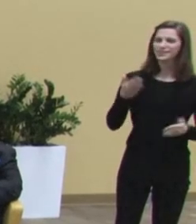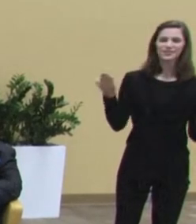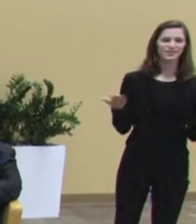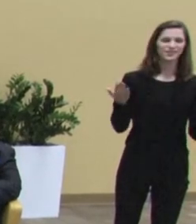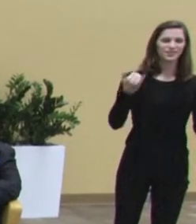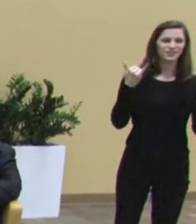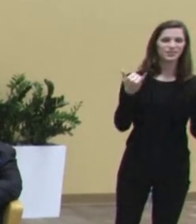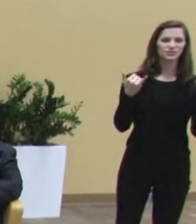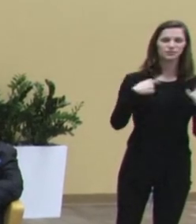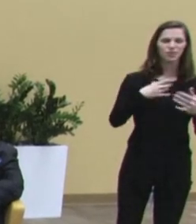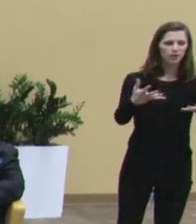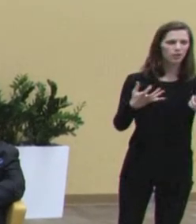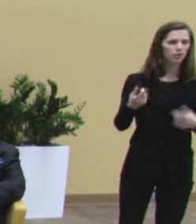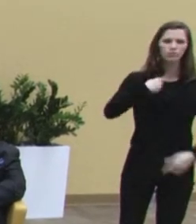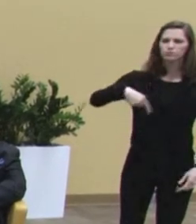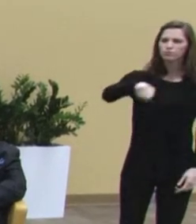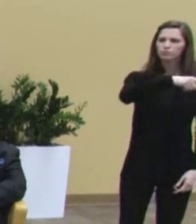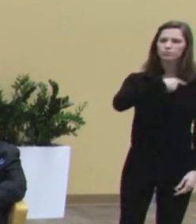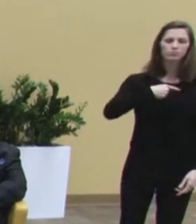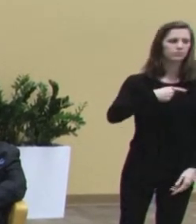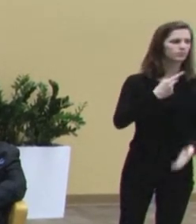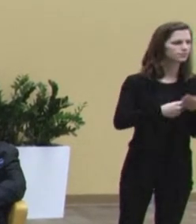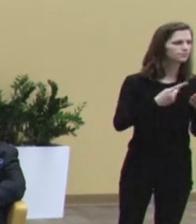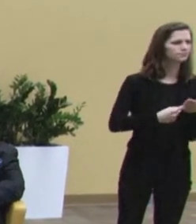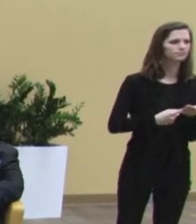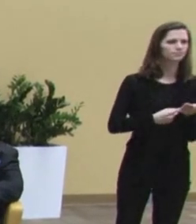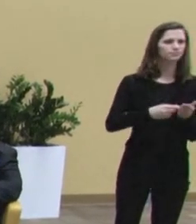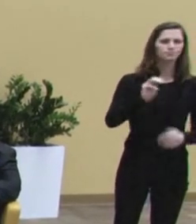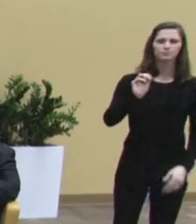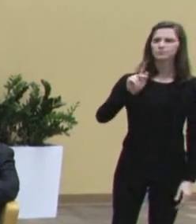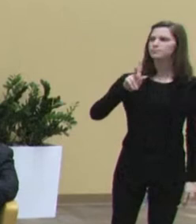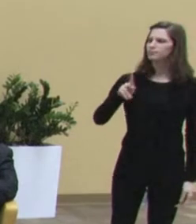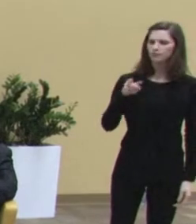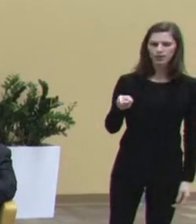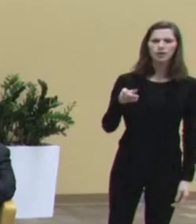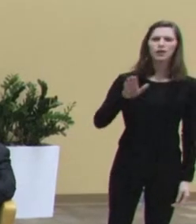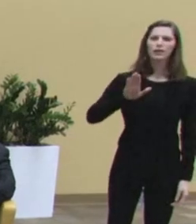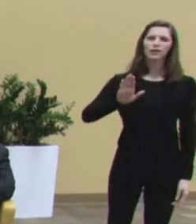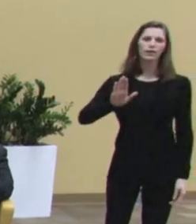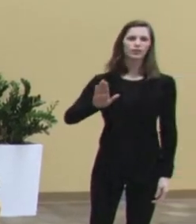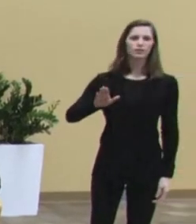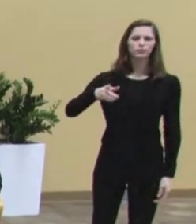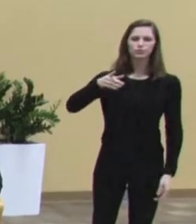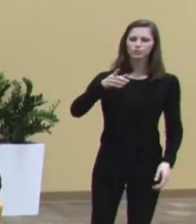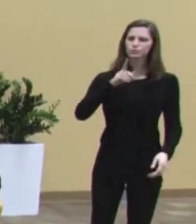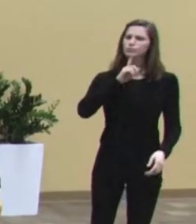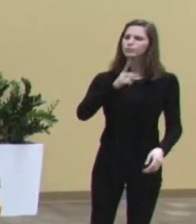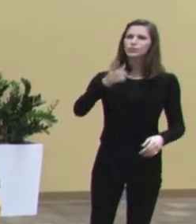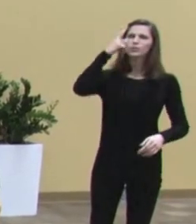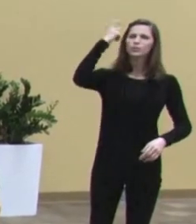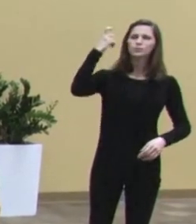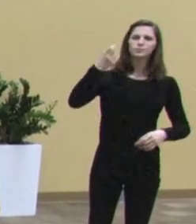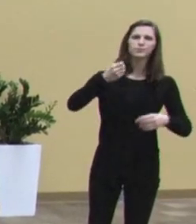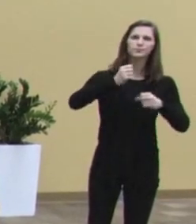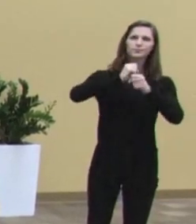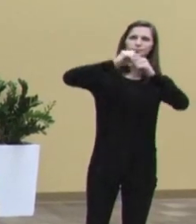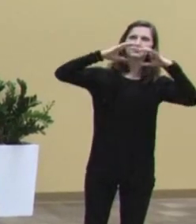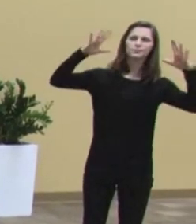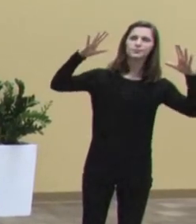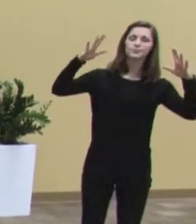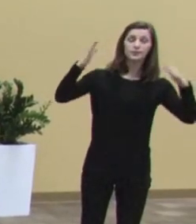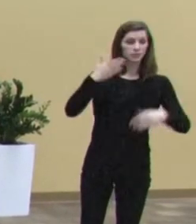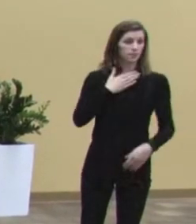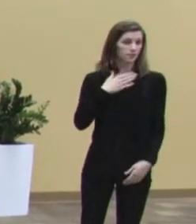conversation about Dr. King's true dream, which was to create, in my opinion,